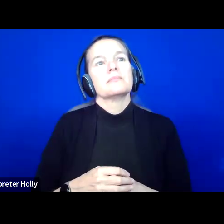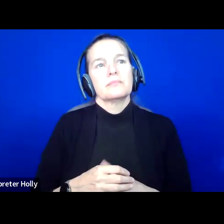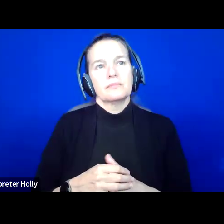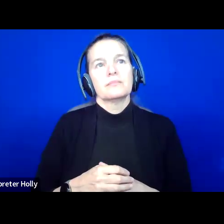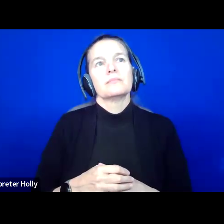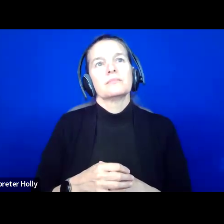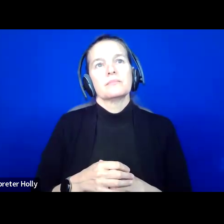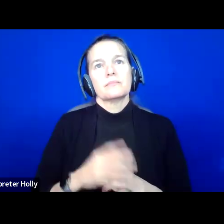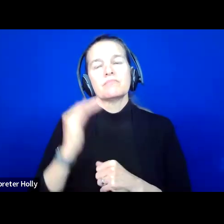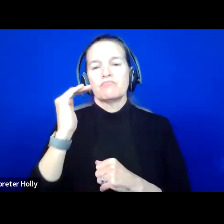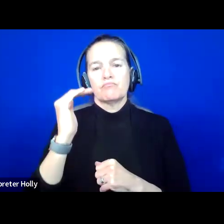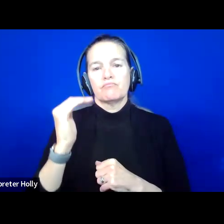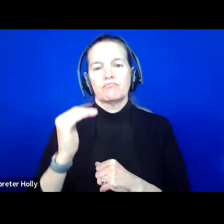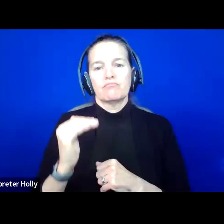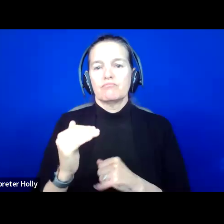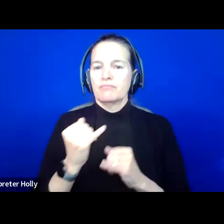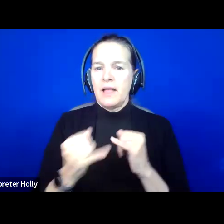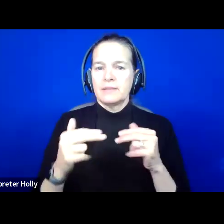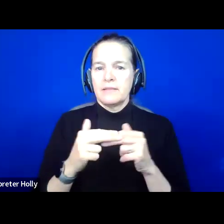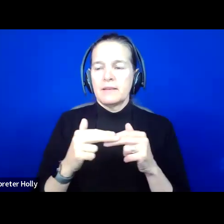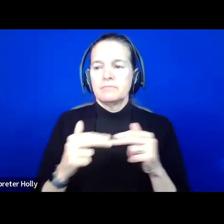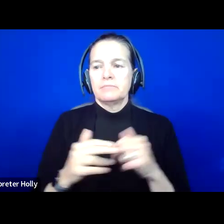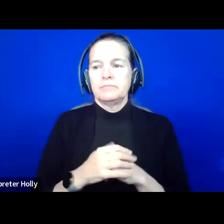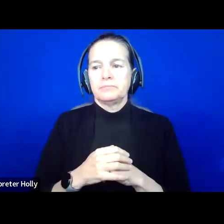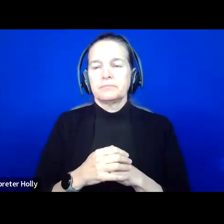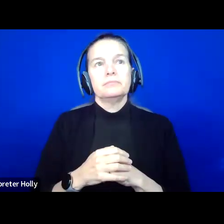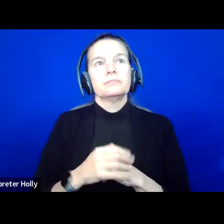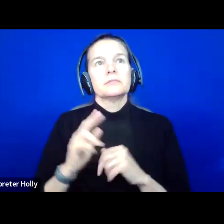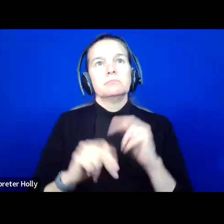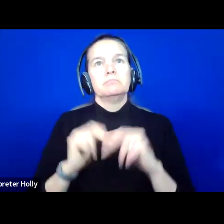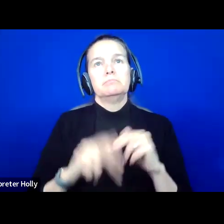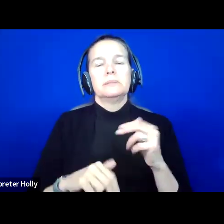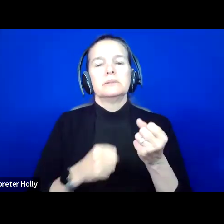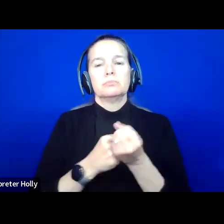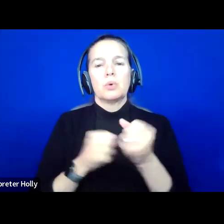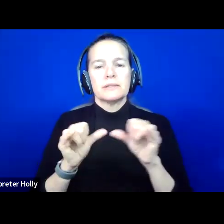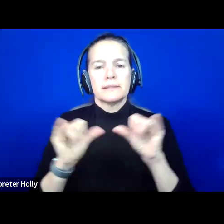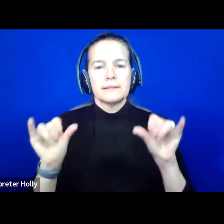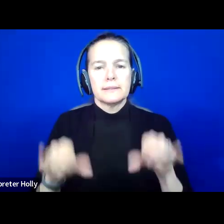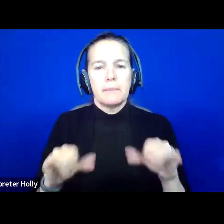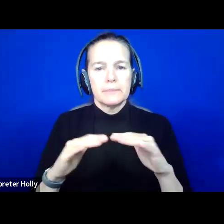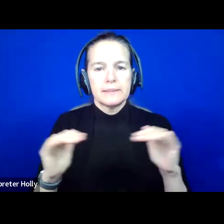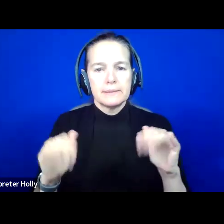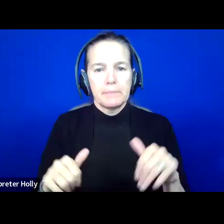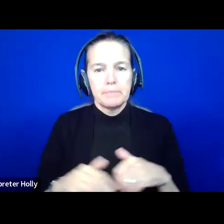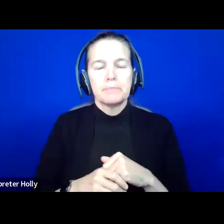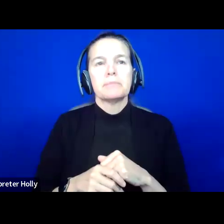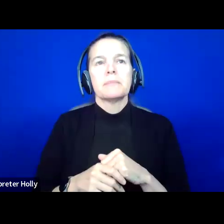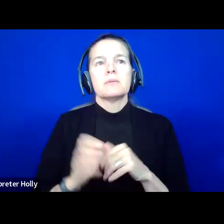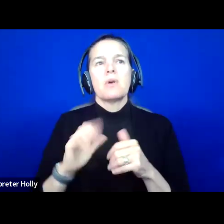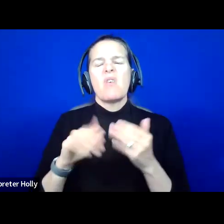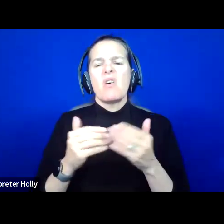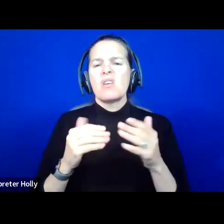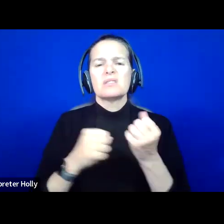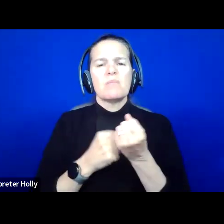So then here on our last slide, building a support system. So everybody's support system looks